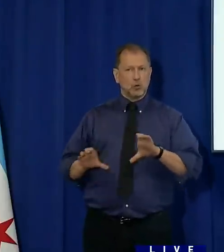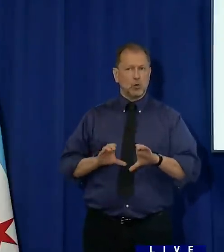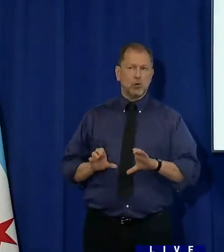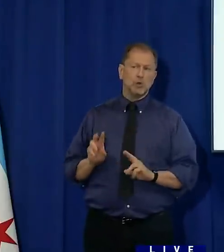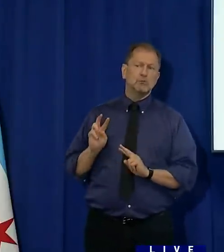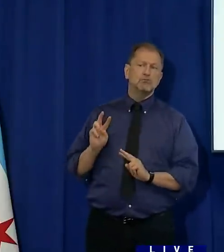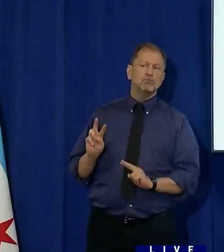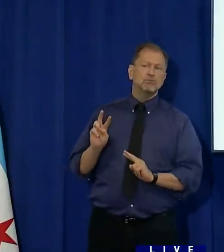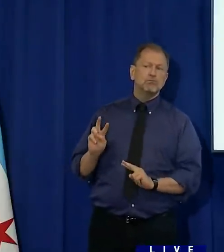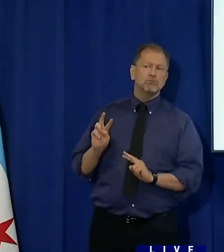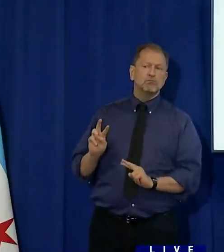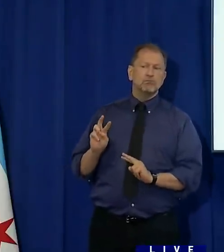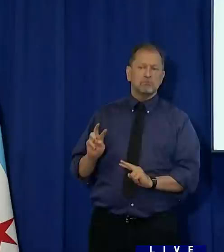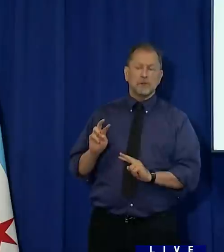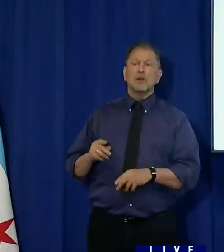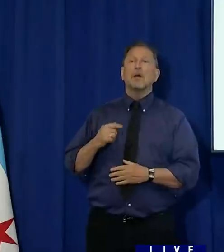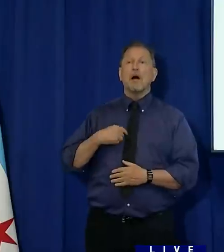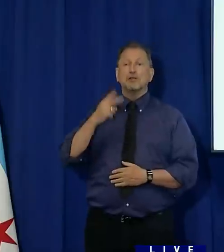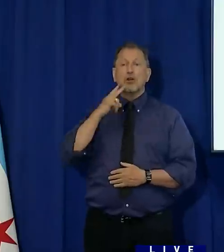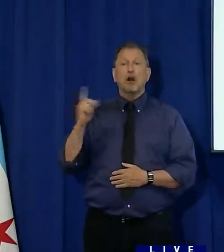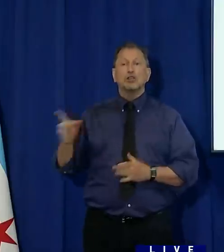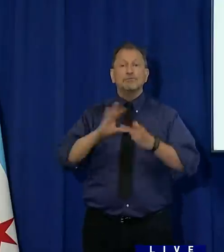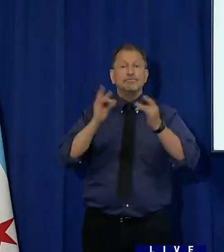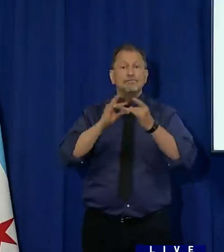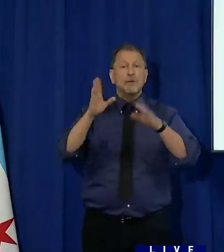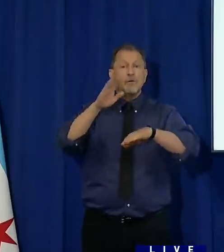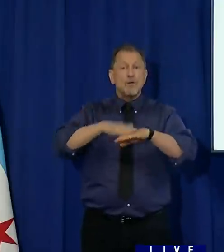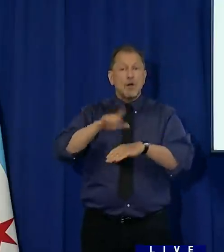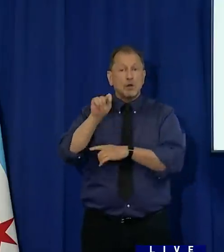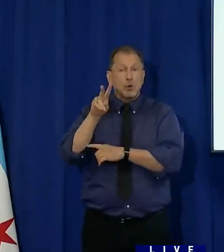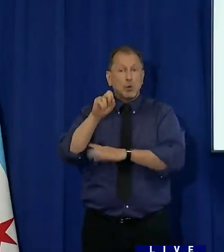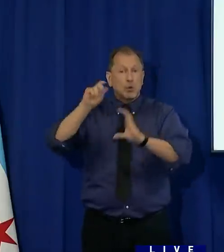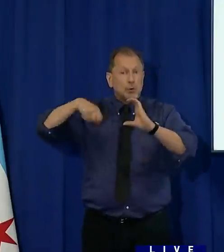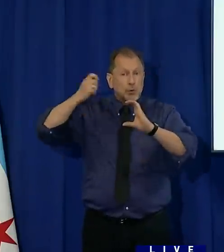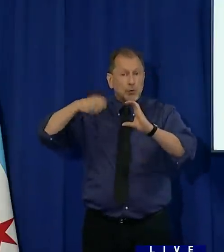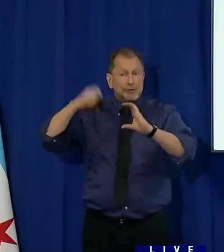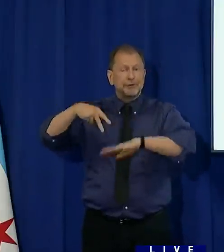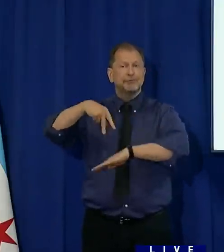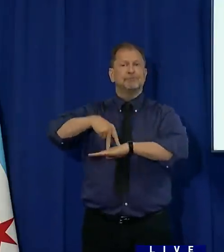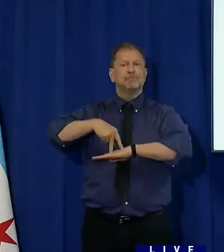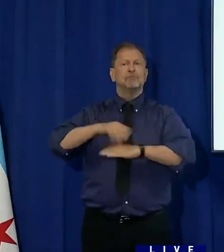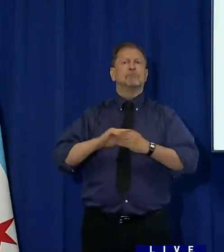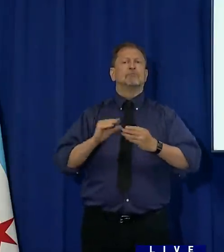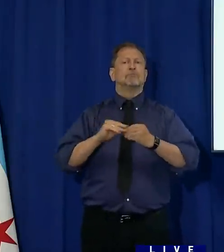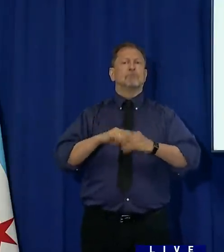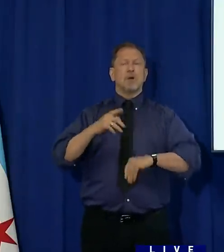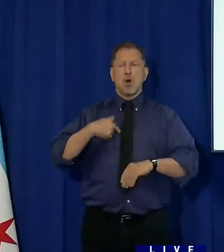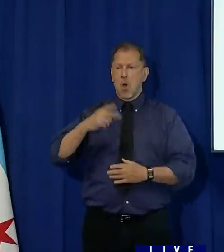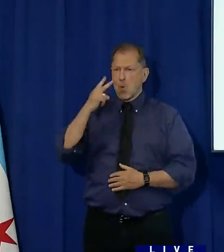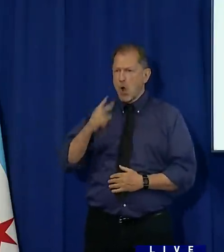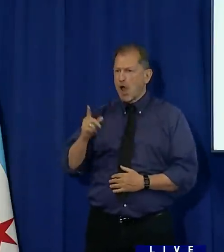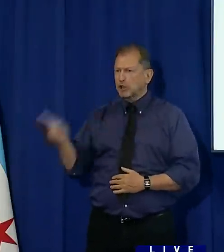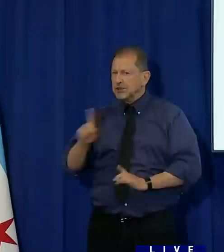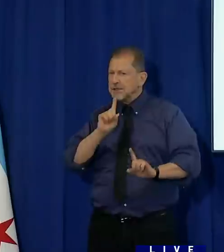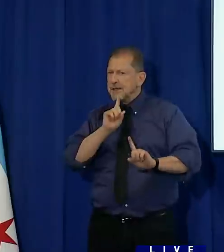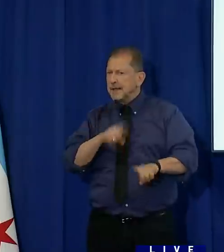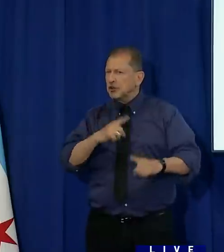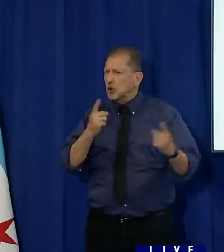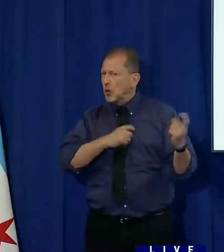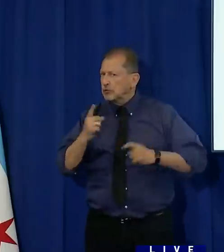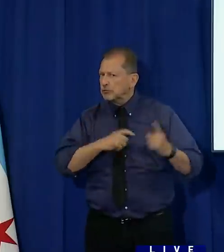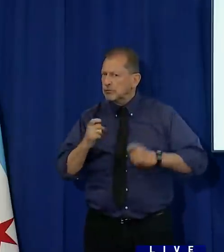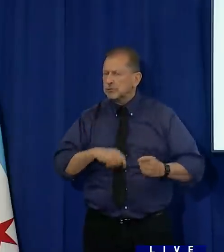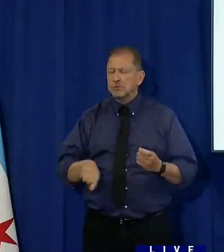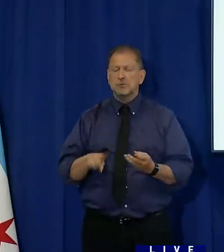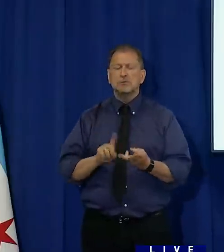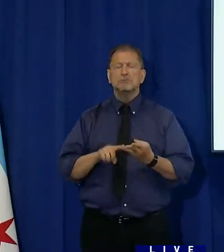on local news, local commentaries. I have watched her on